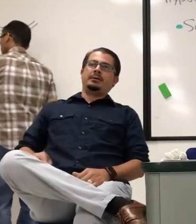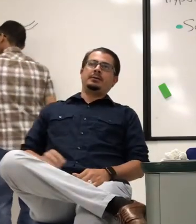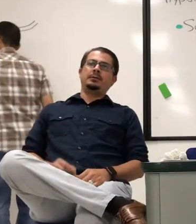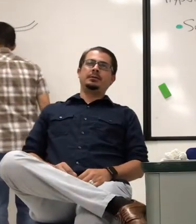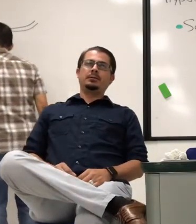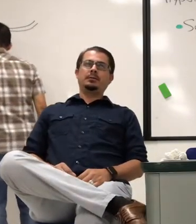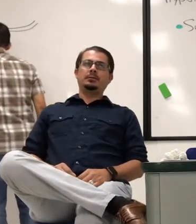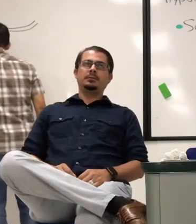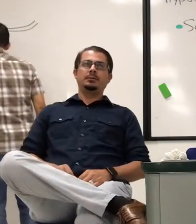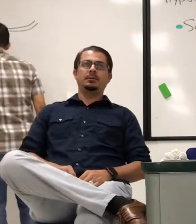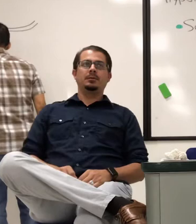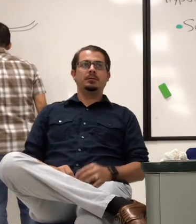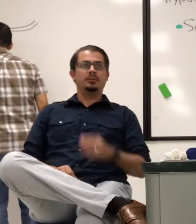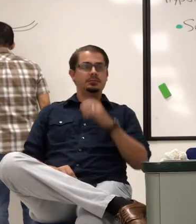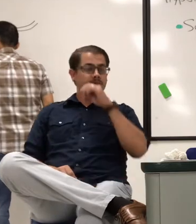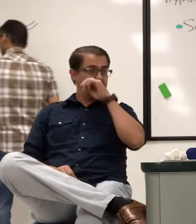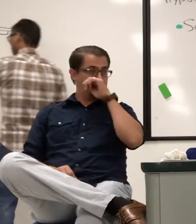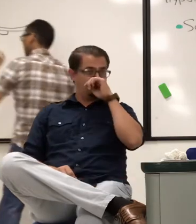And secrete